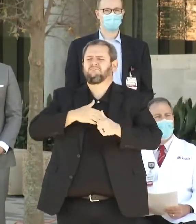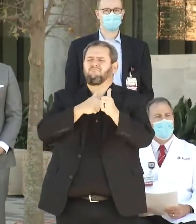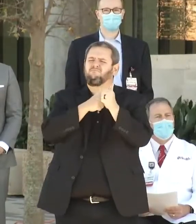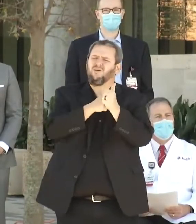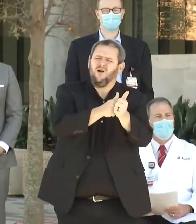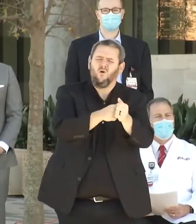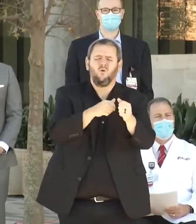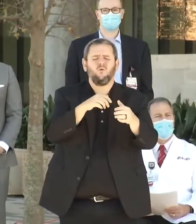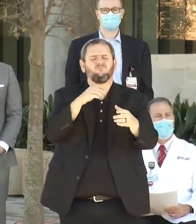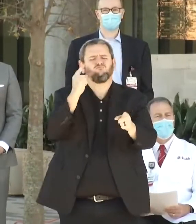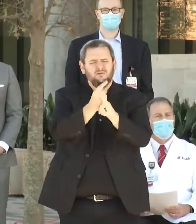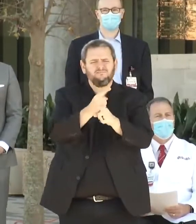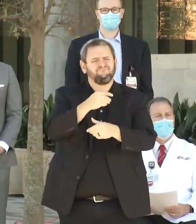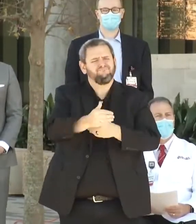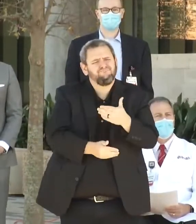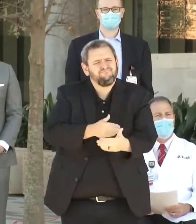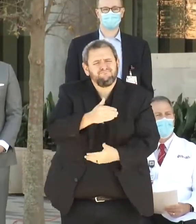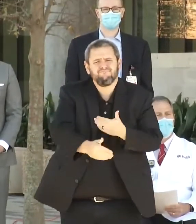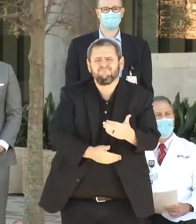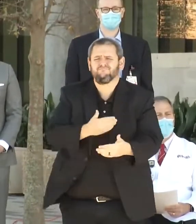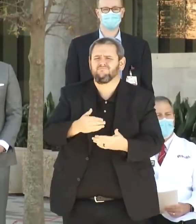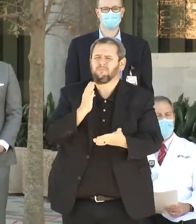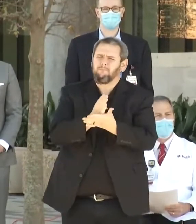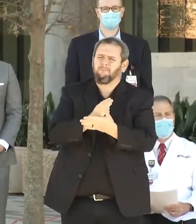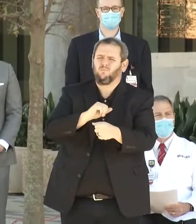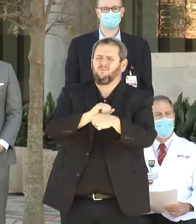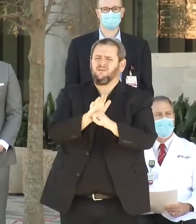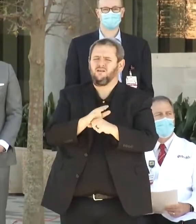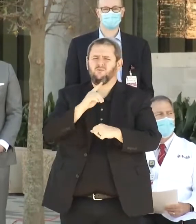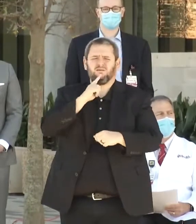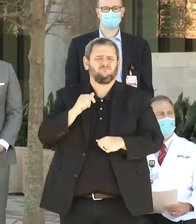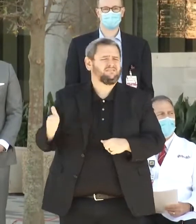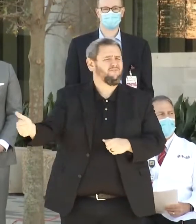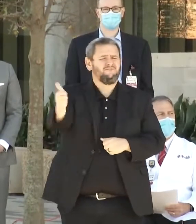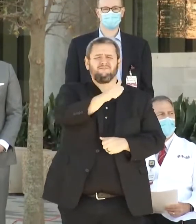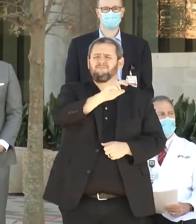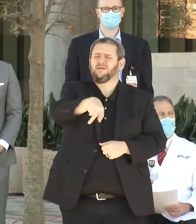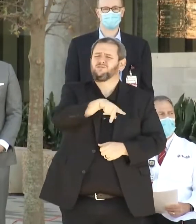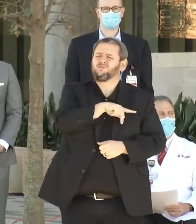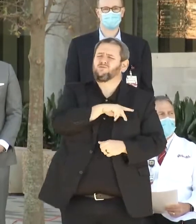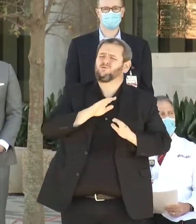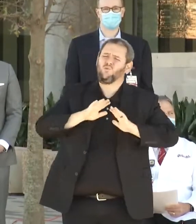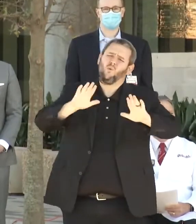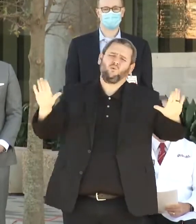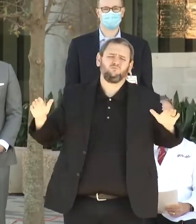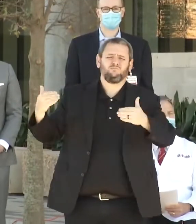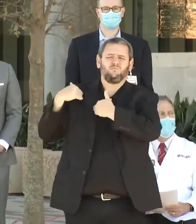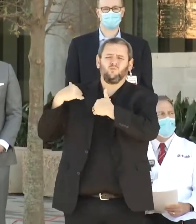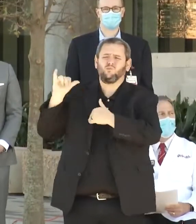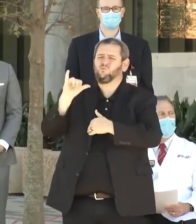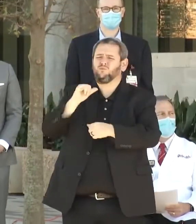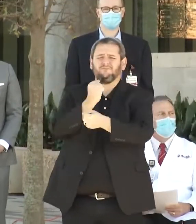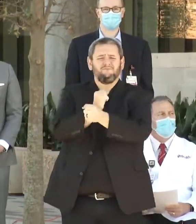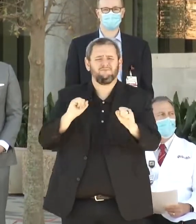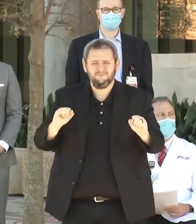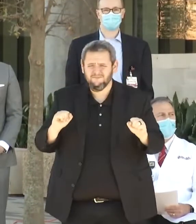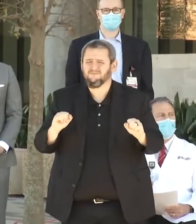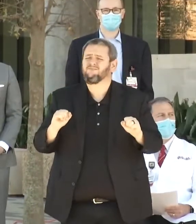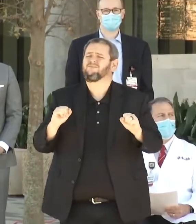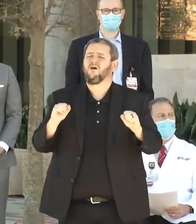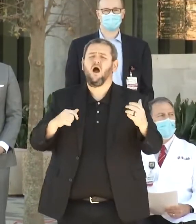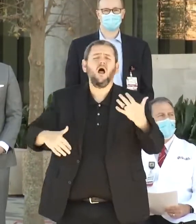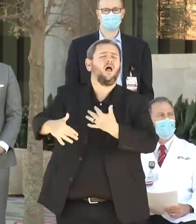personally contribute to slowing community spread and keeping our fellow Oklahomans safe by choosing to avoid large gatherings,